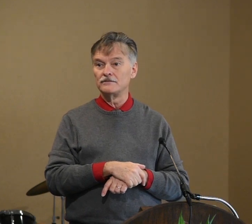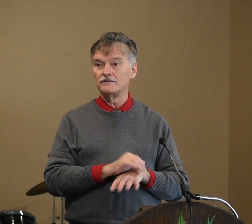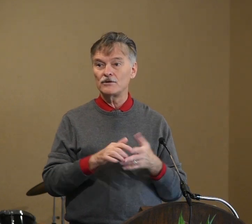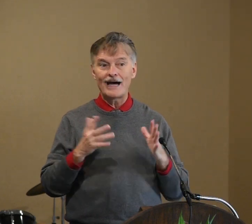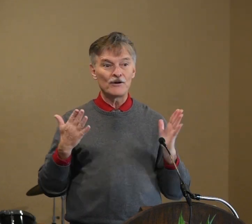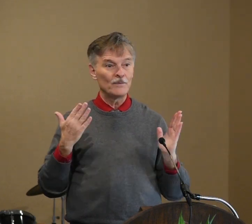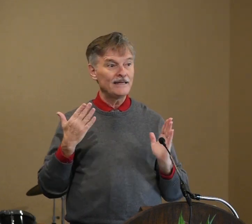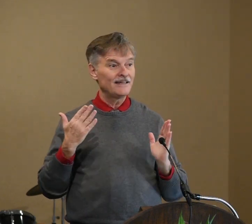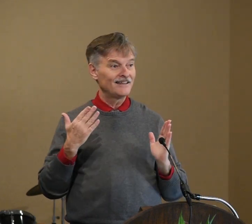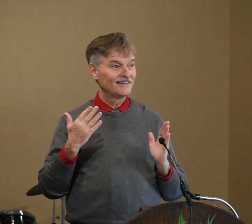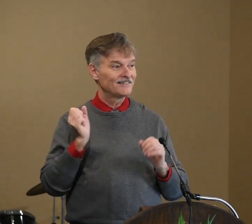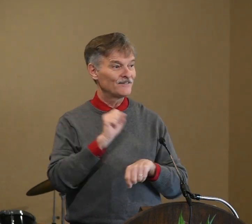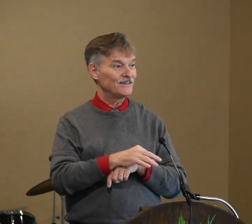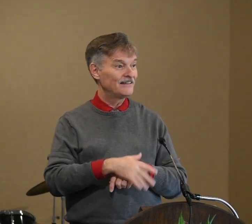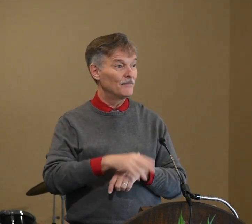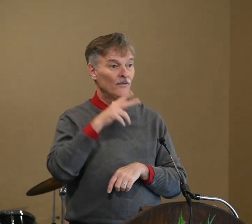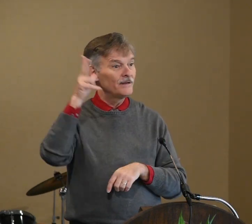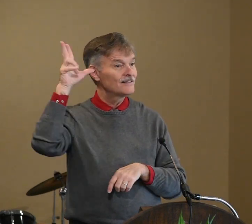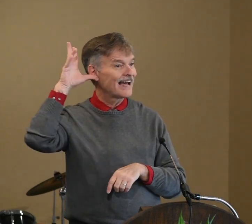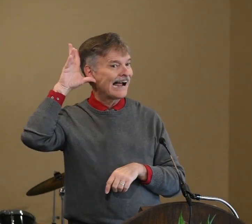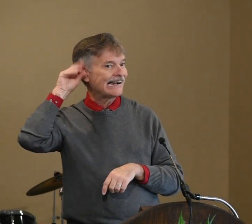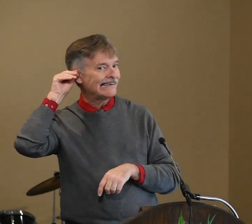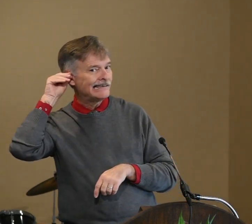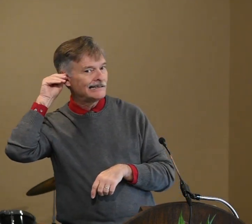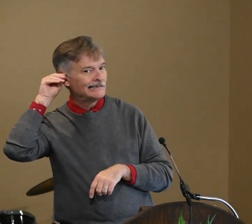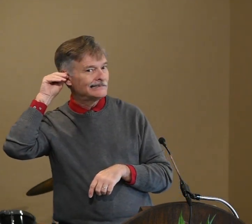So how do we defeat him? We